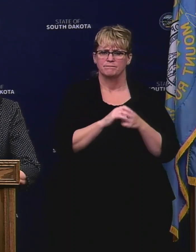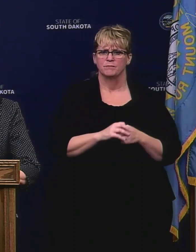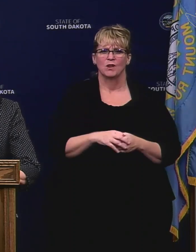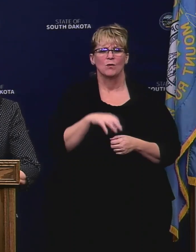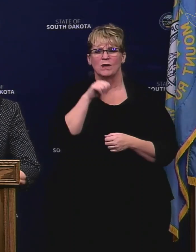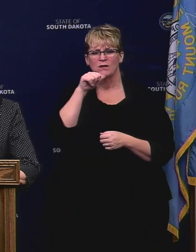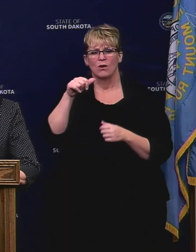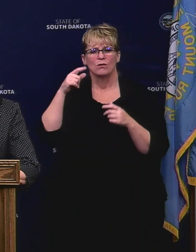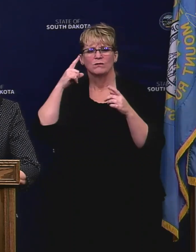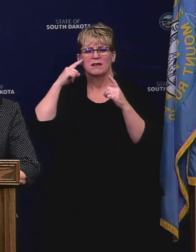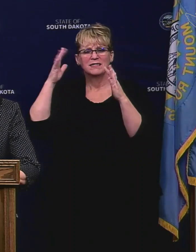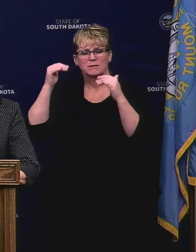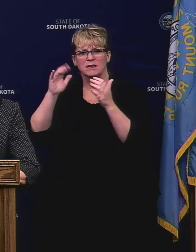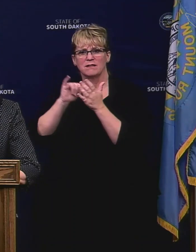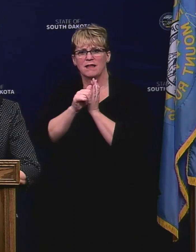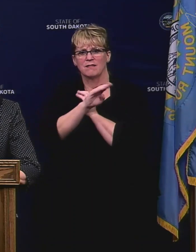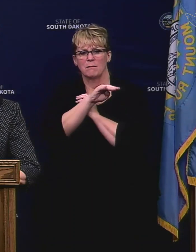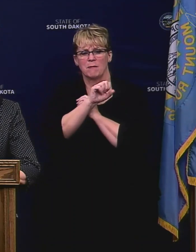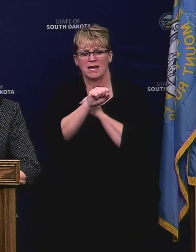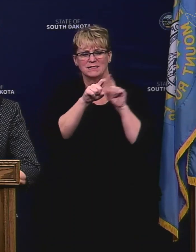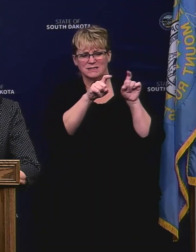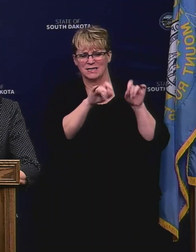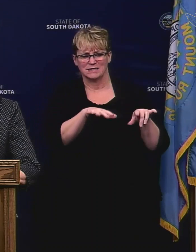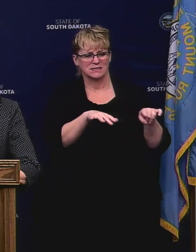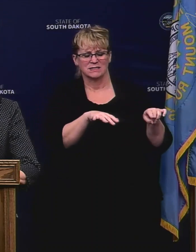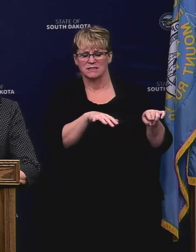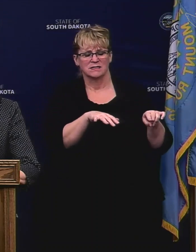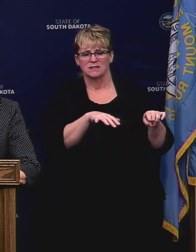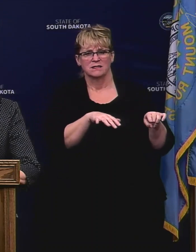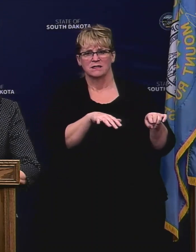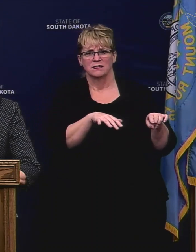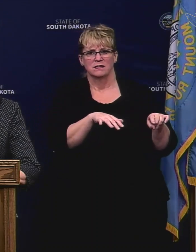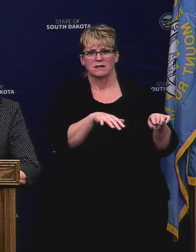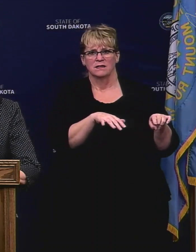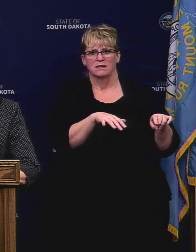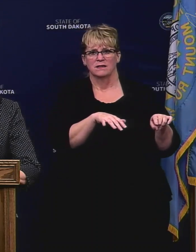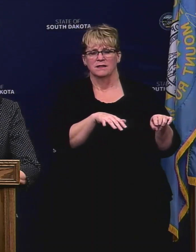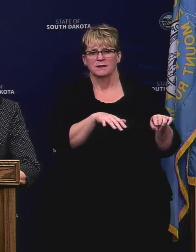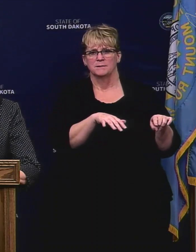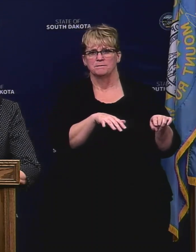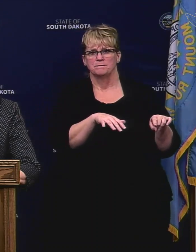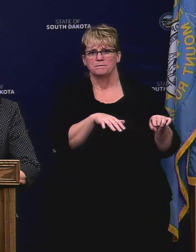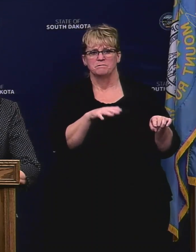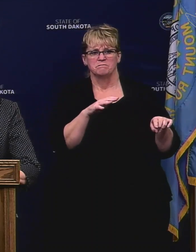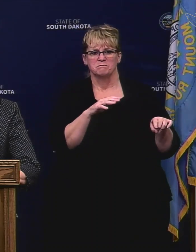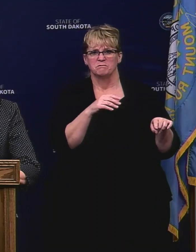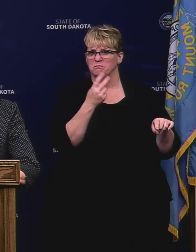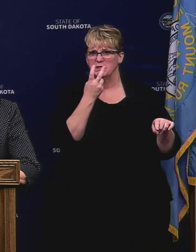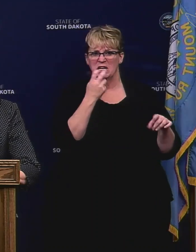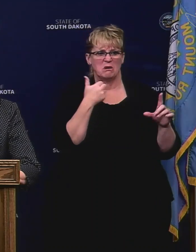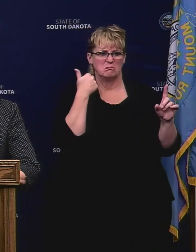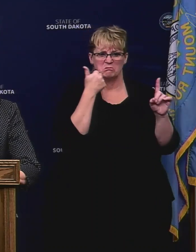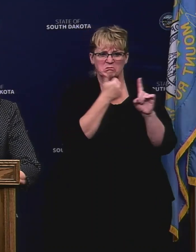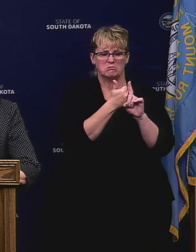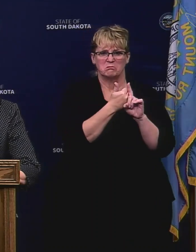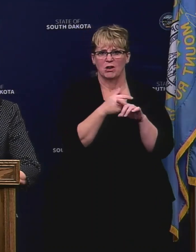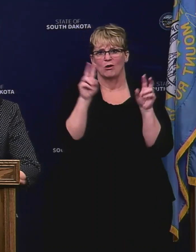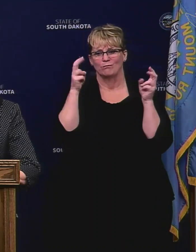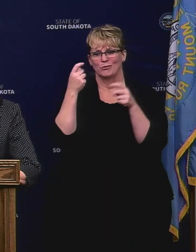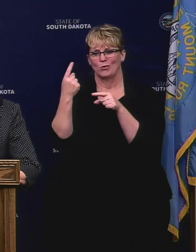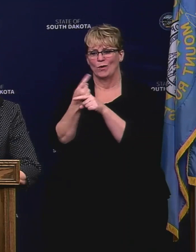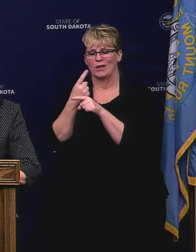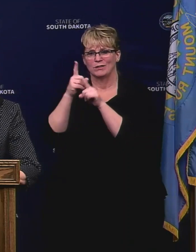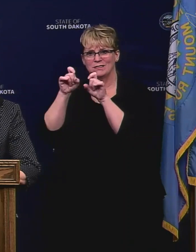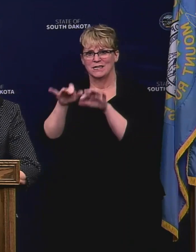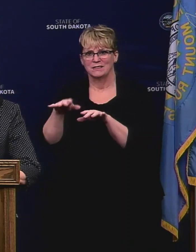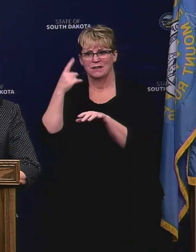anticipate that the mass testing that we're looking to do will impact our regular testing that needs to